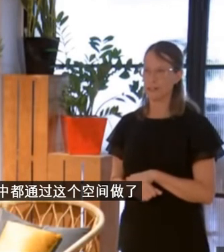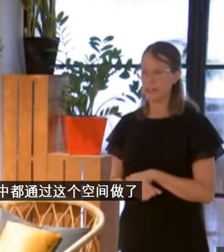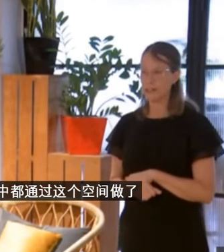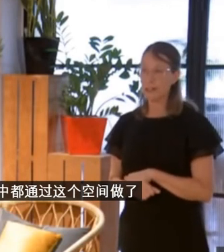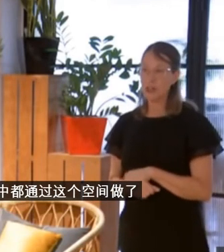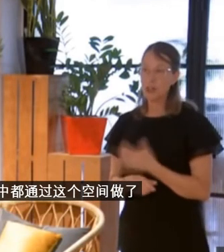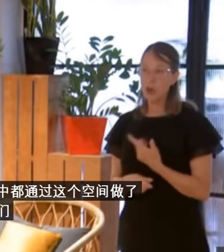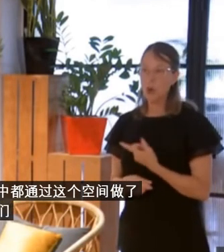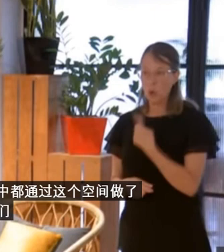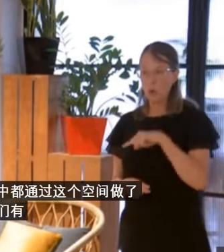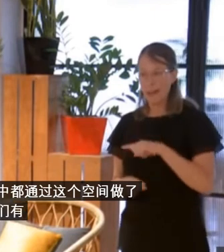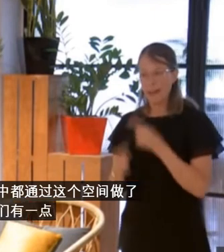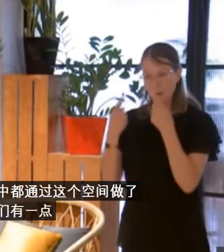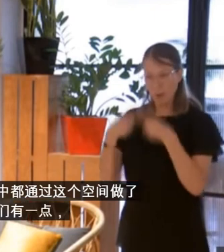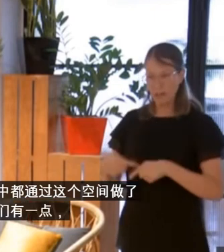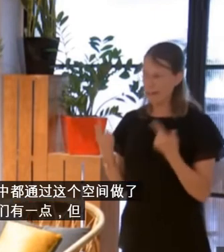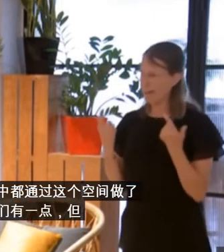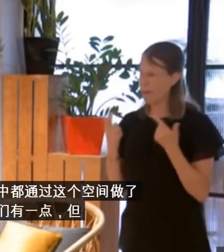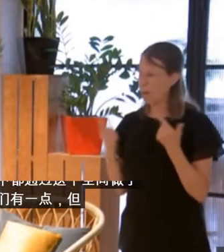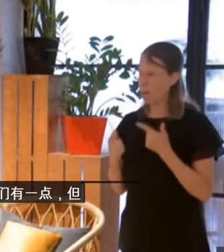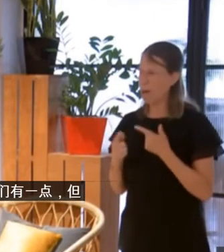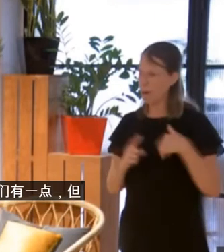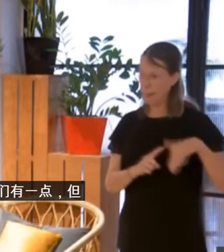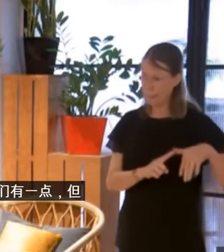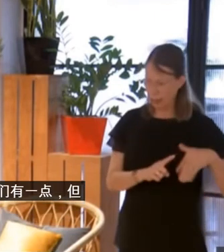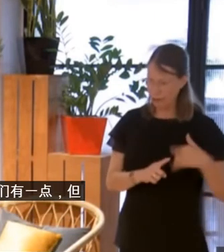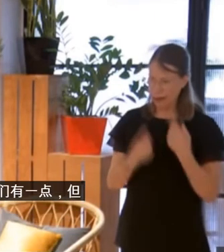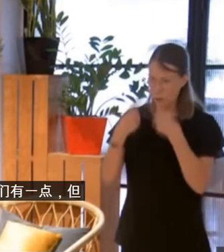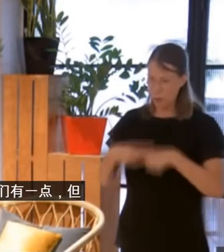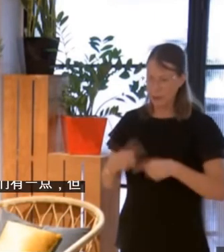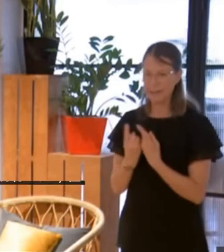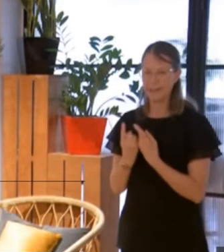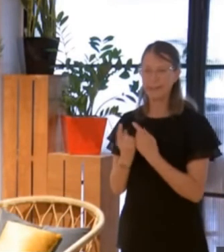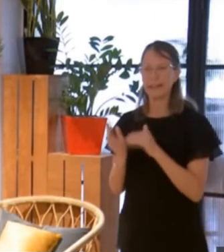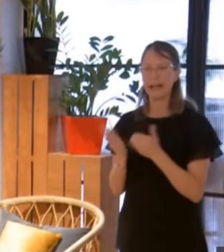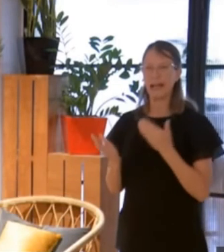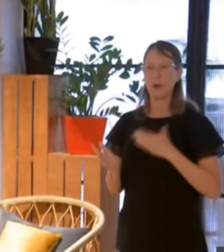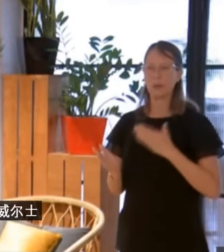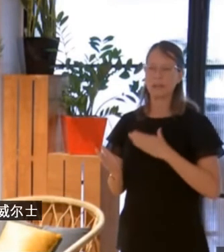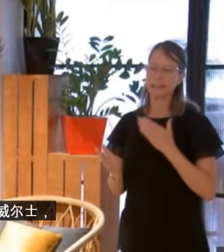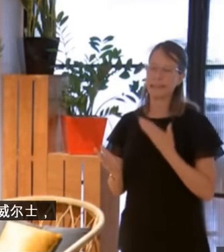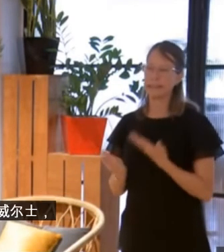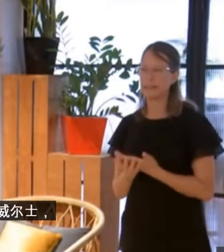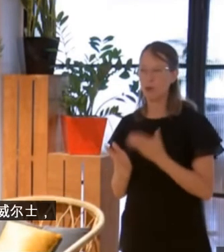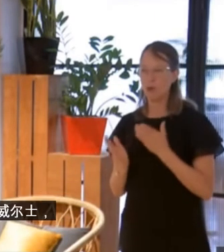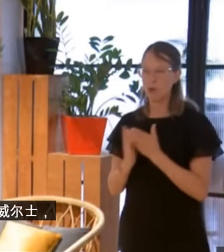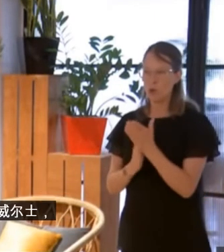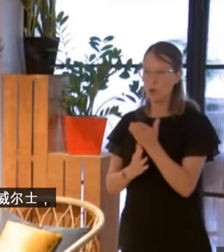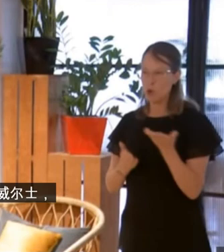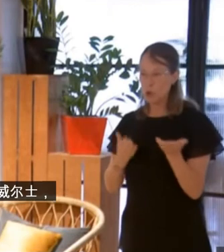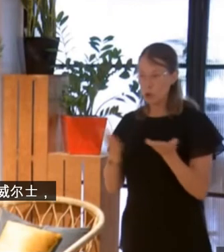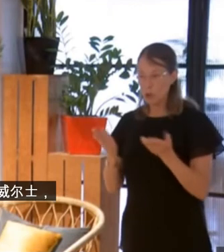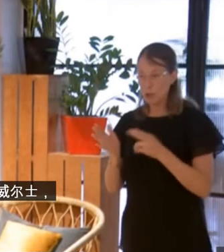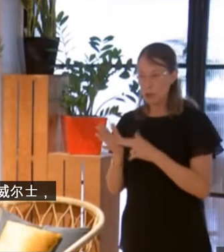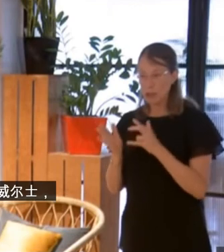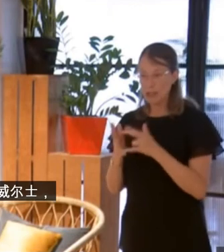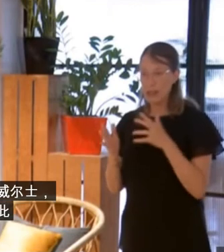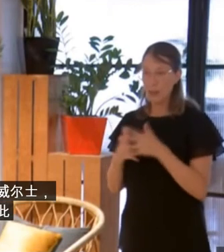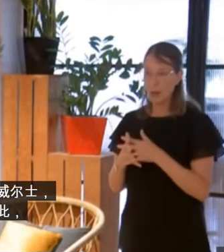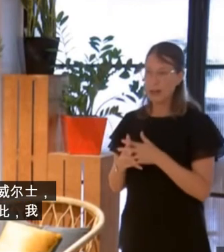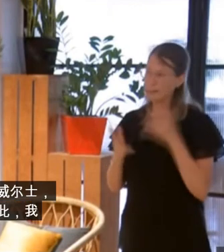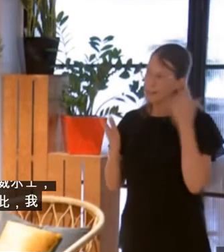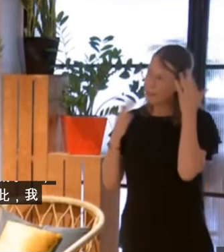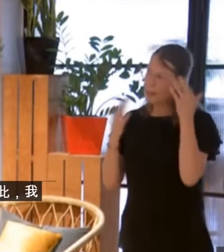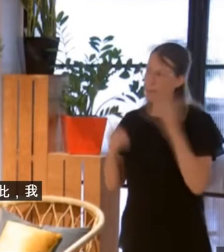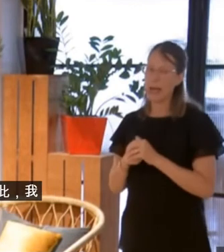back office work, but now we've got but more importantly, through Service New South Wales, to the front office